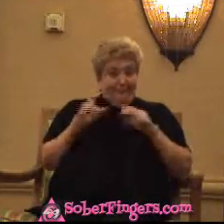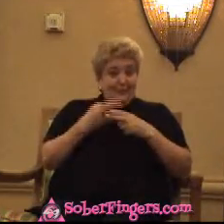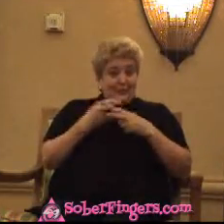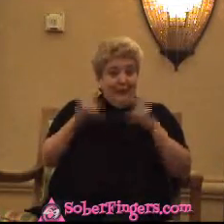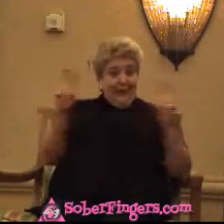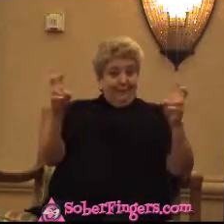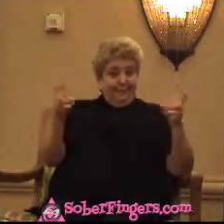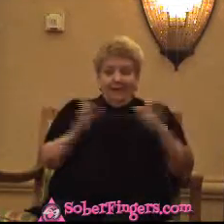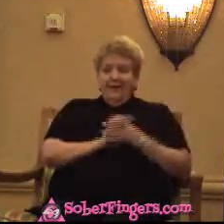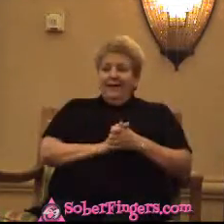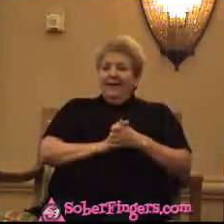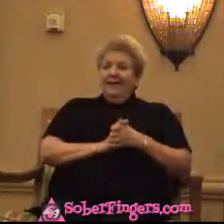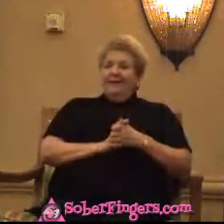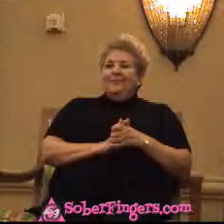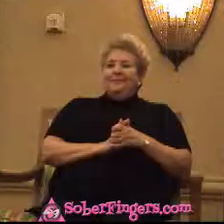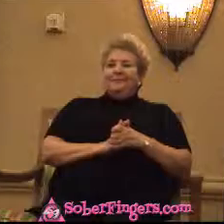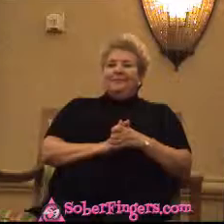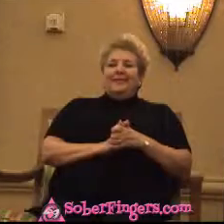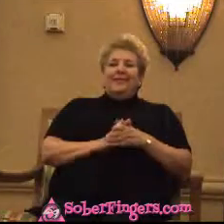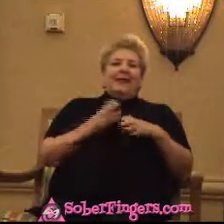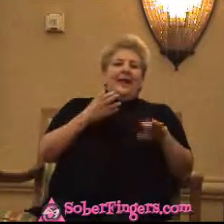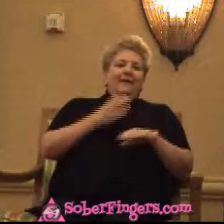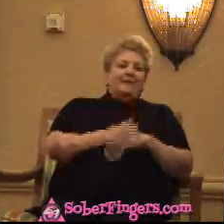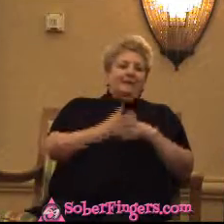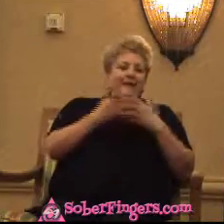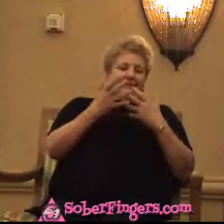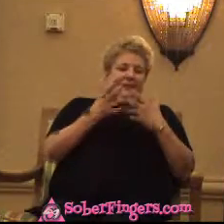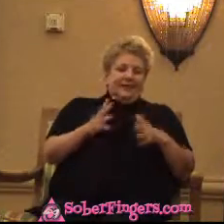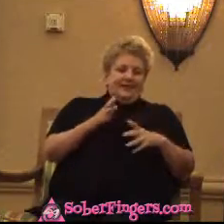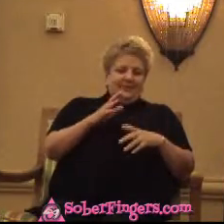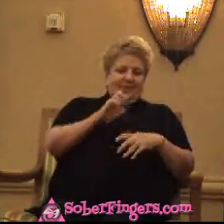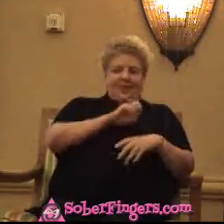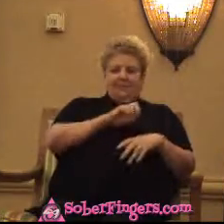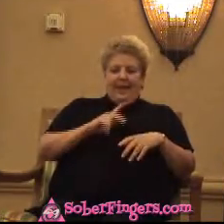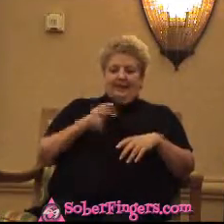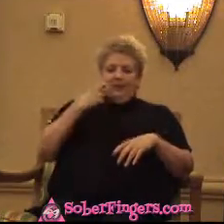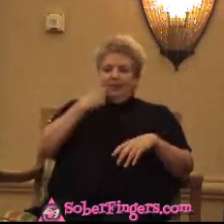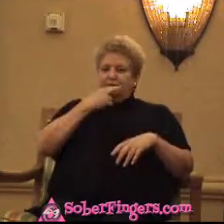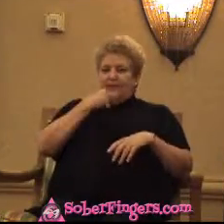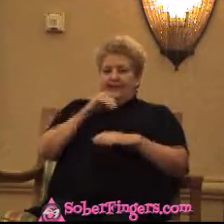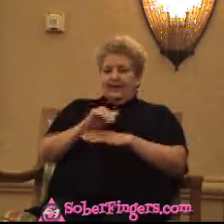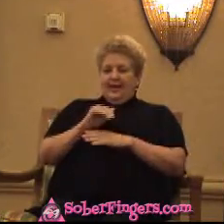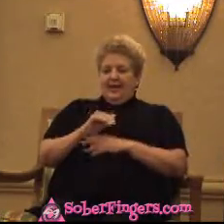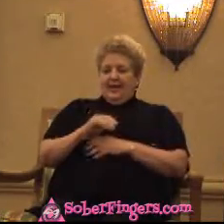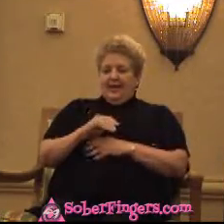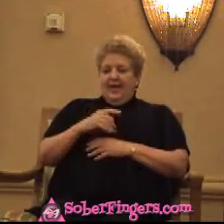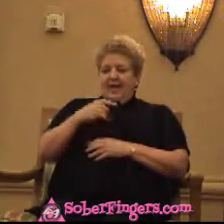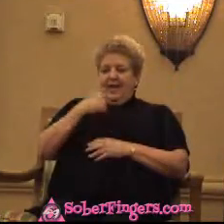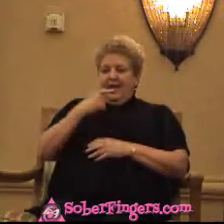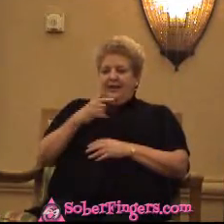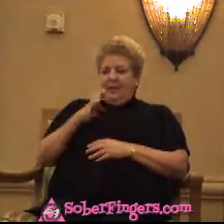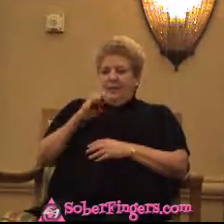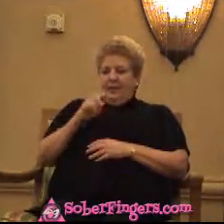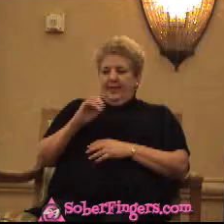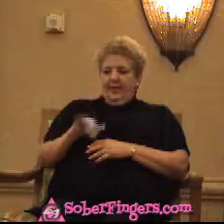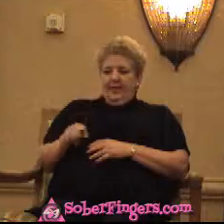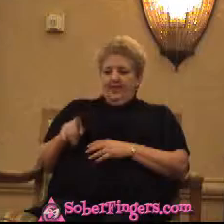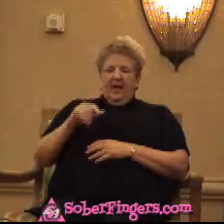And coming back to the restaurant that night, Betty Ann went to her first Al-Anon meeting. Coming back to the restaurant that night, I told her, I said, you know what, I don't think I can do this AA thing. It's just